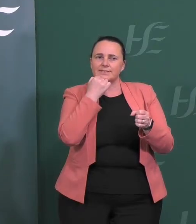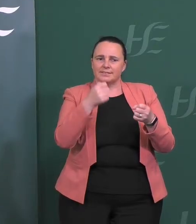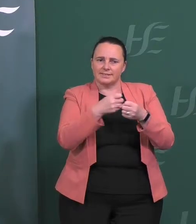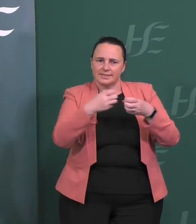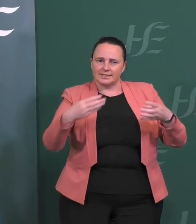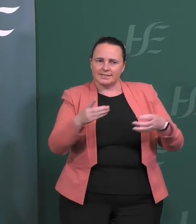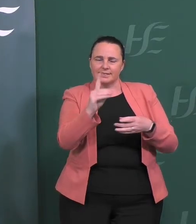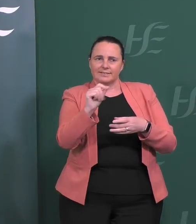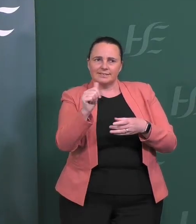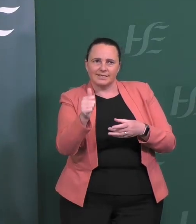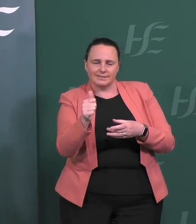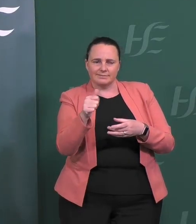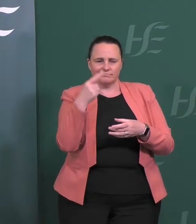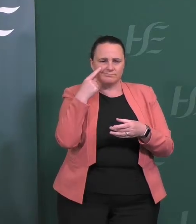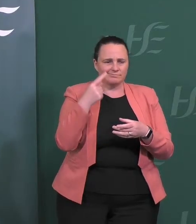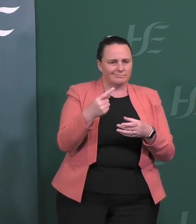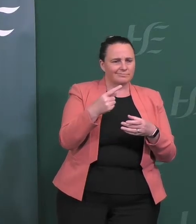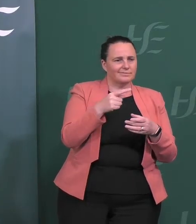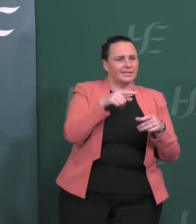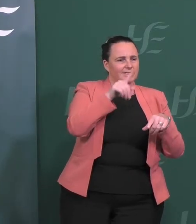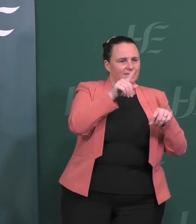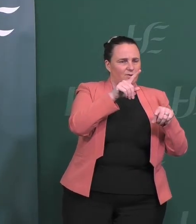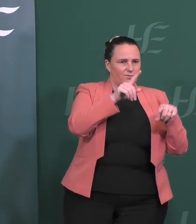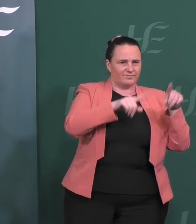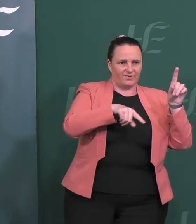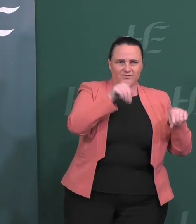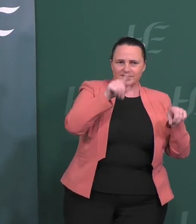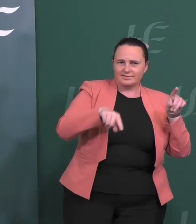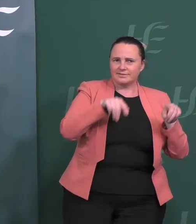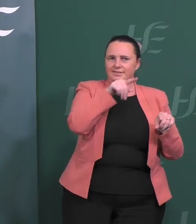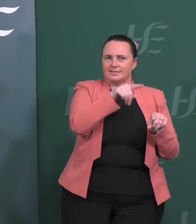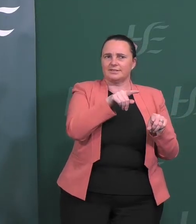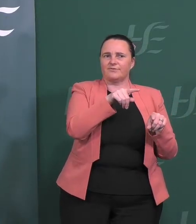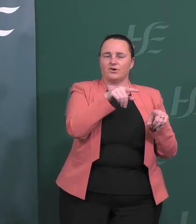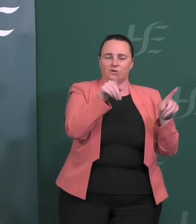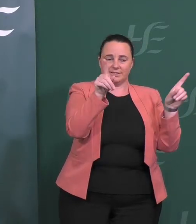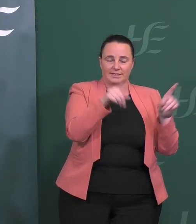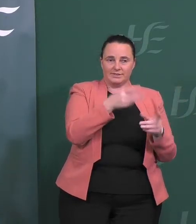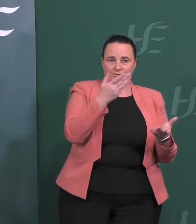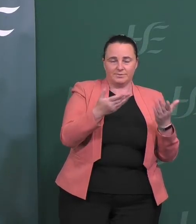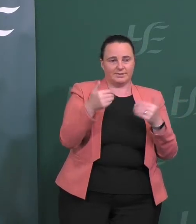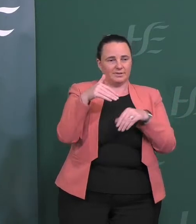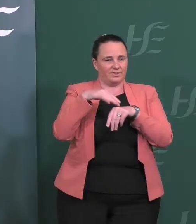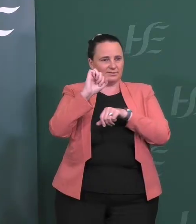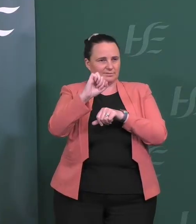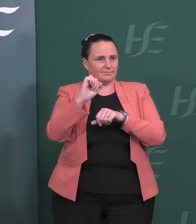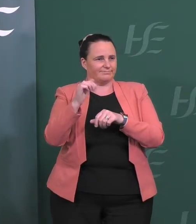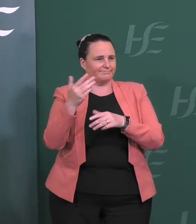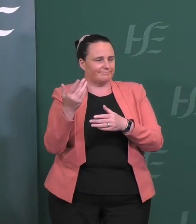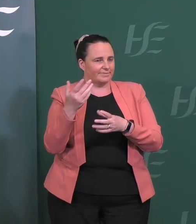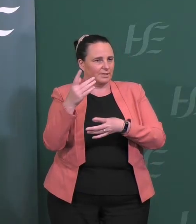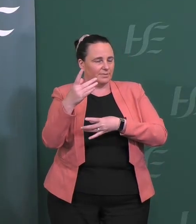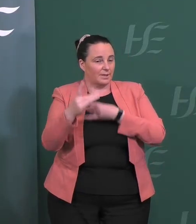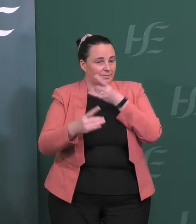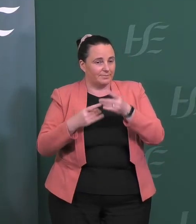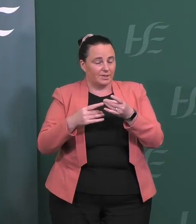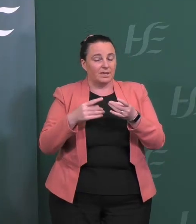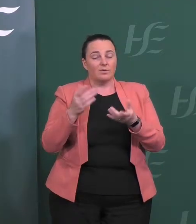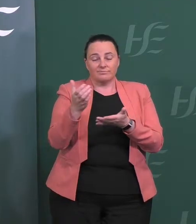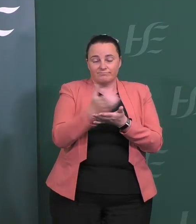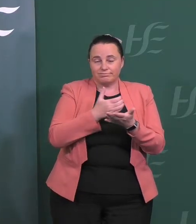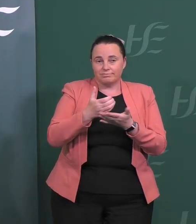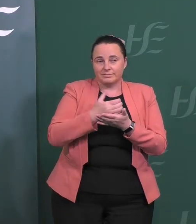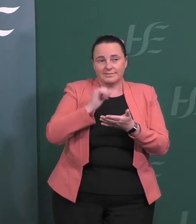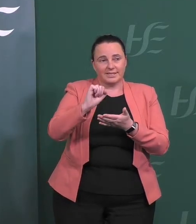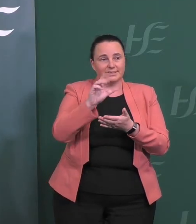of Delta versus previous variants of COVID on hospitalizations, etc. We're continuously capturing some of that data